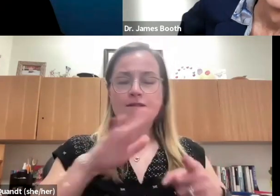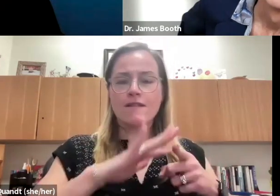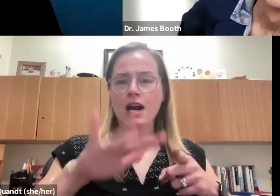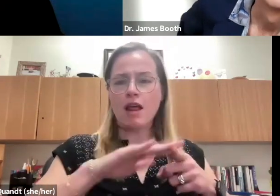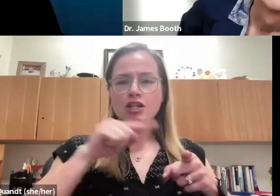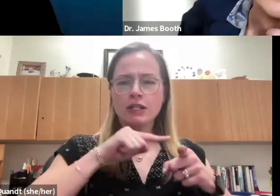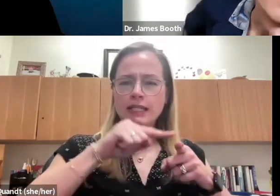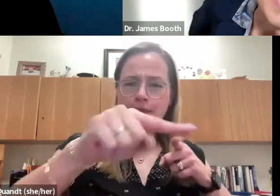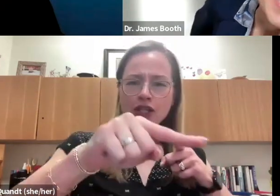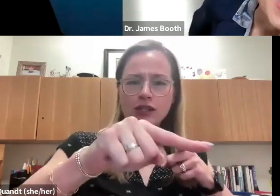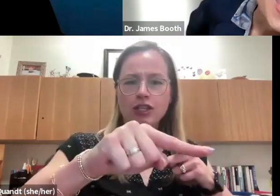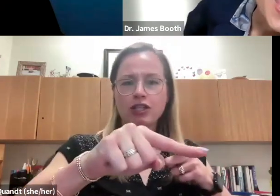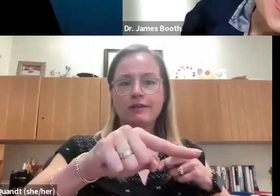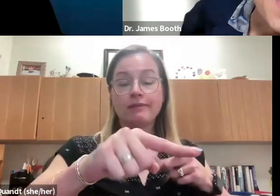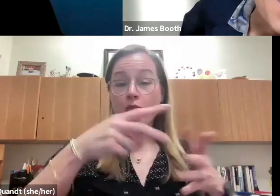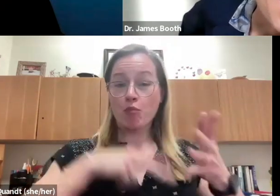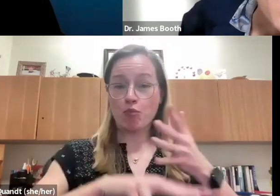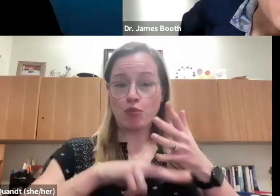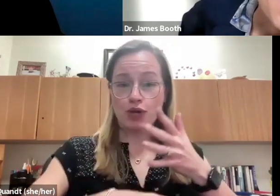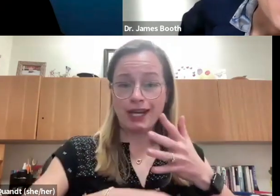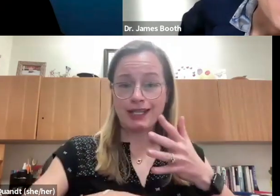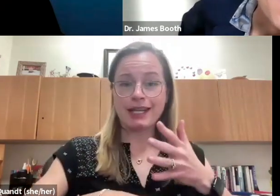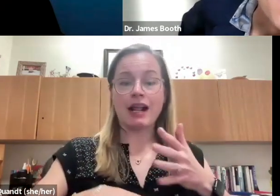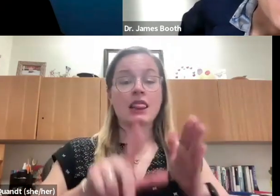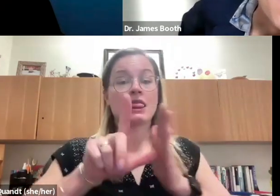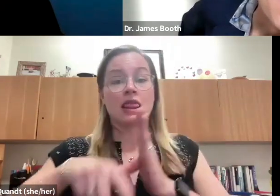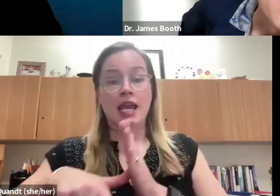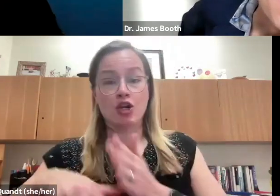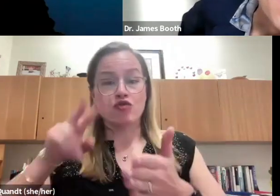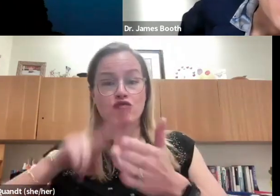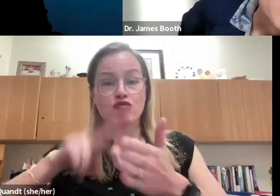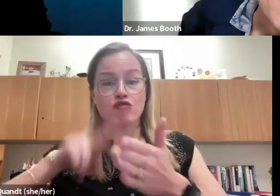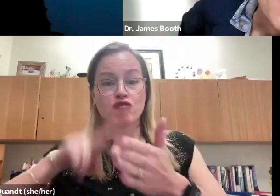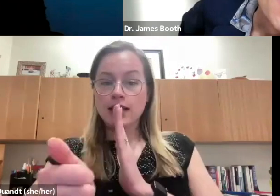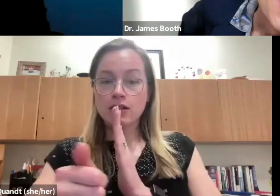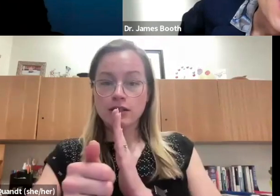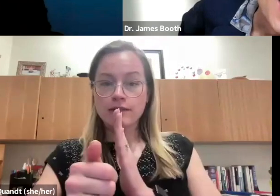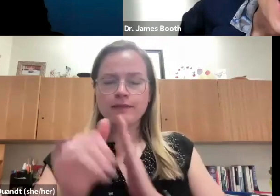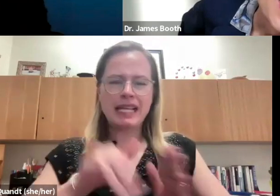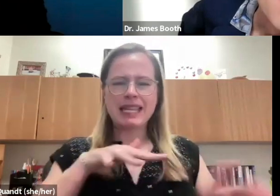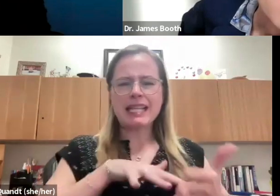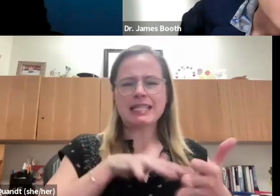in the study that looked at phonological specialization as a predictor of later reading